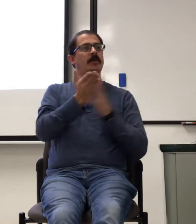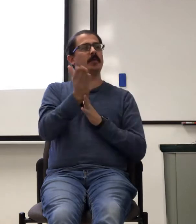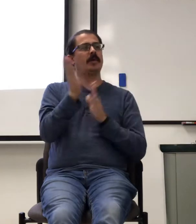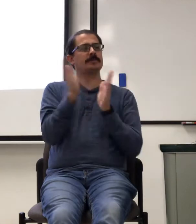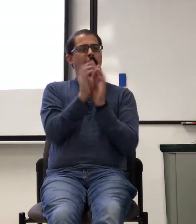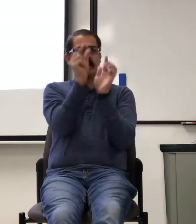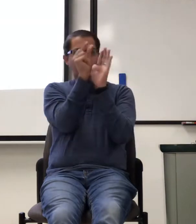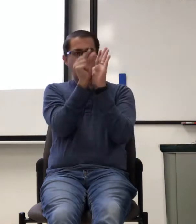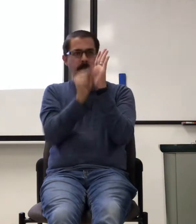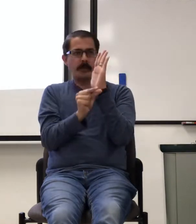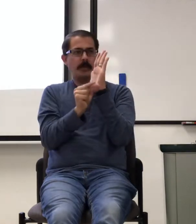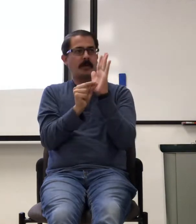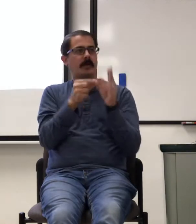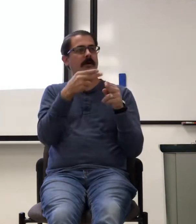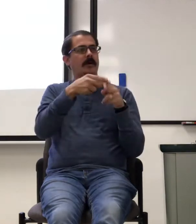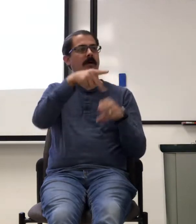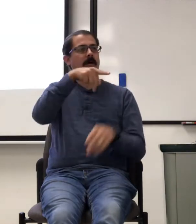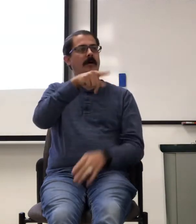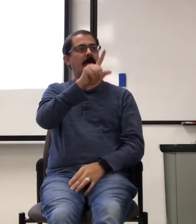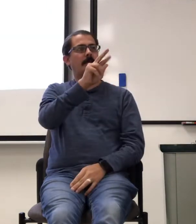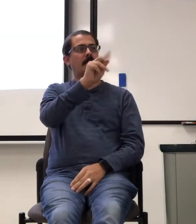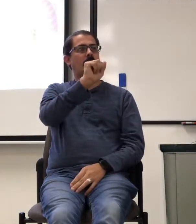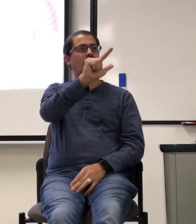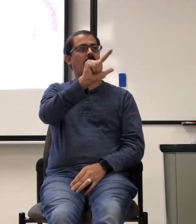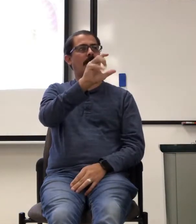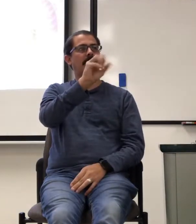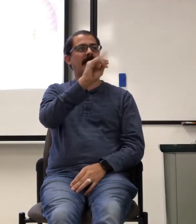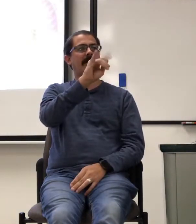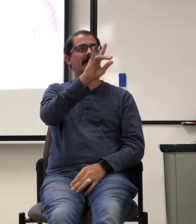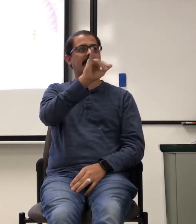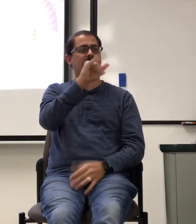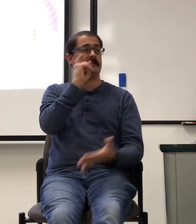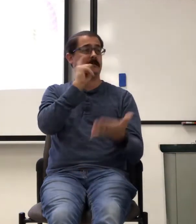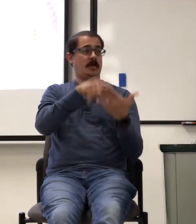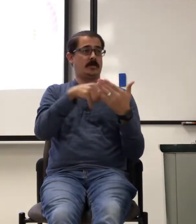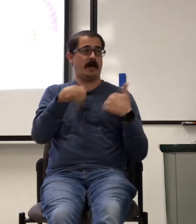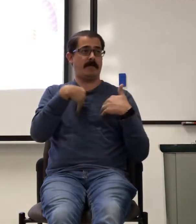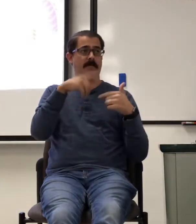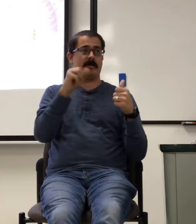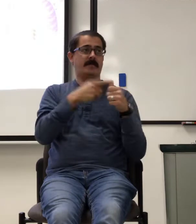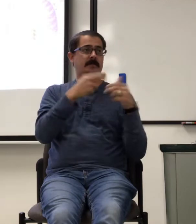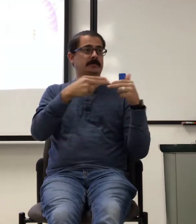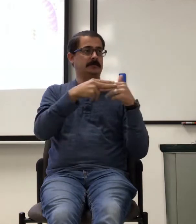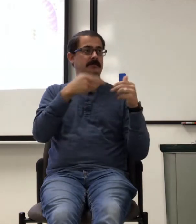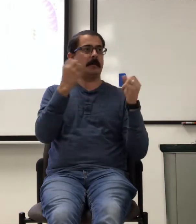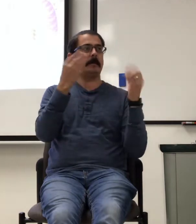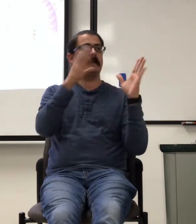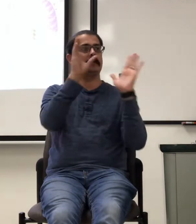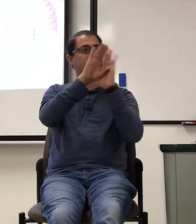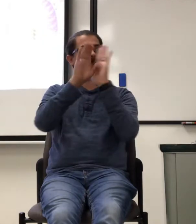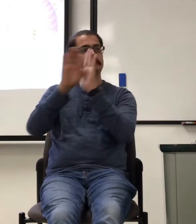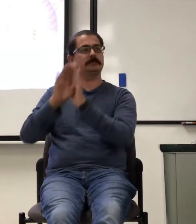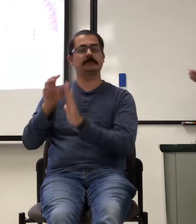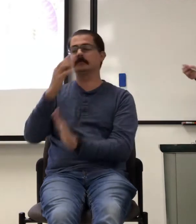called pleural cavities. So look what I have on this first slide. There's a bunch of images.